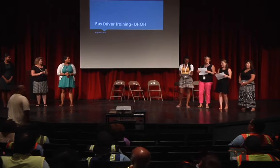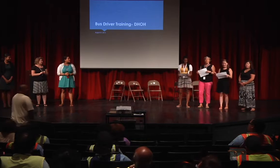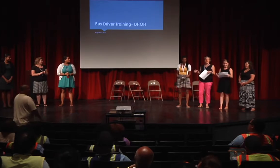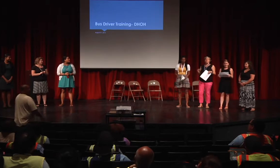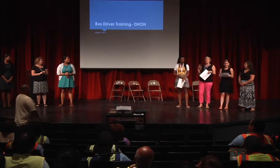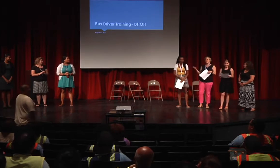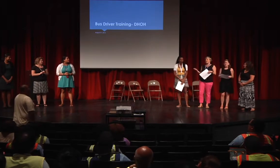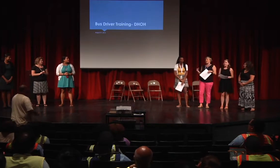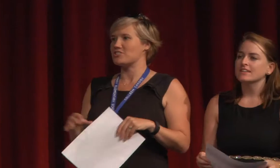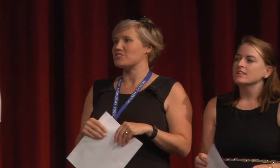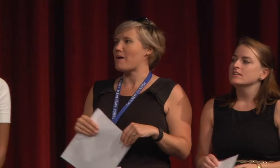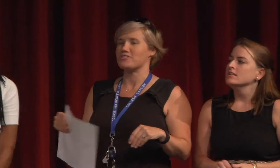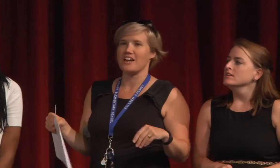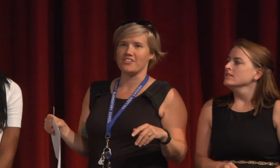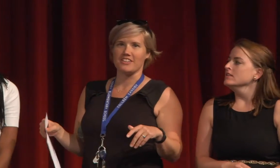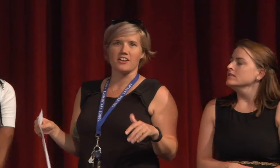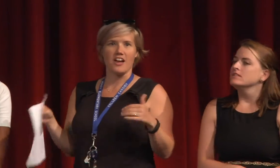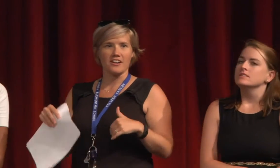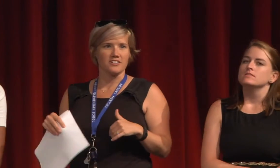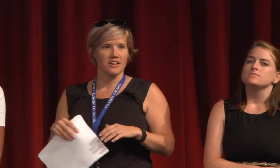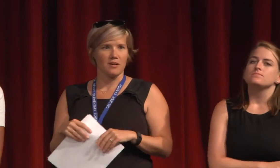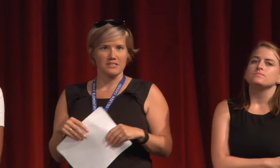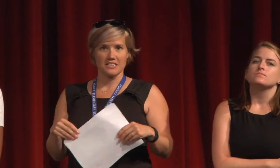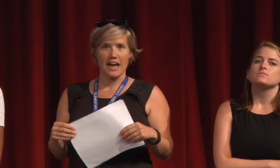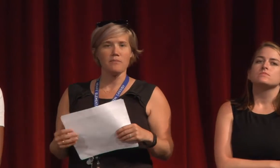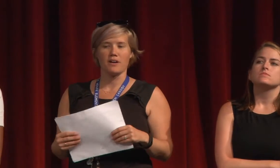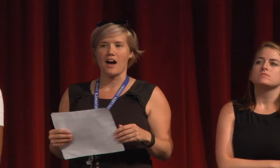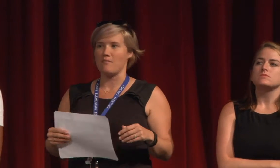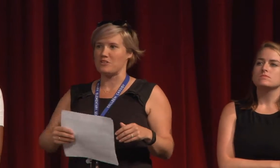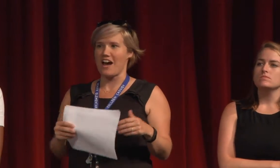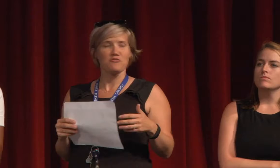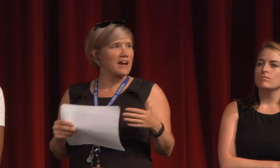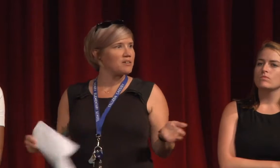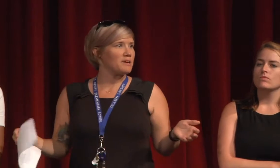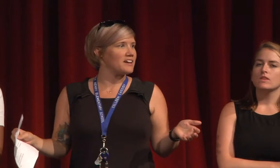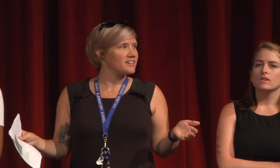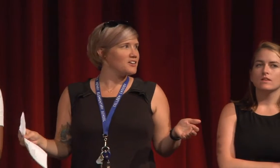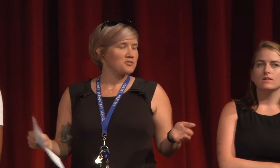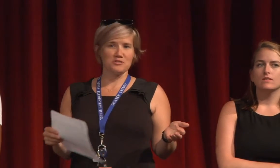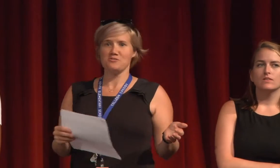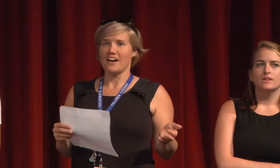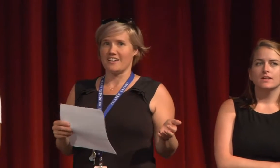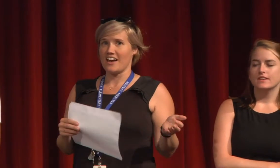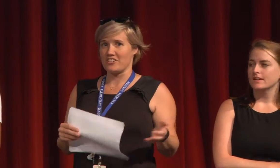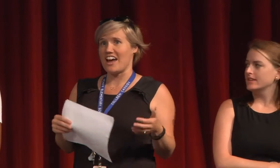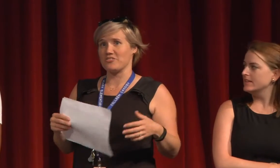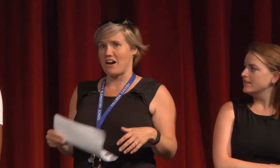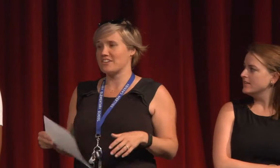We also have 2 other teachers at Patrick Henry that are not here to help us today, but we have quite a big crew at Henry and throughout the